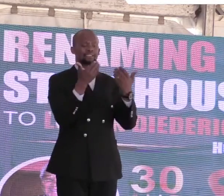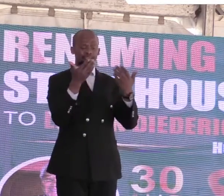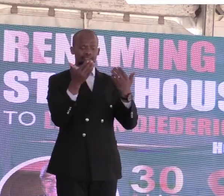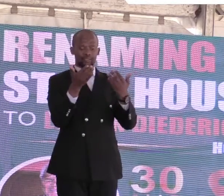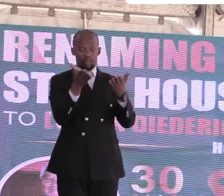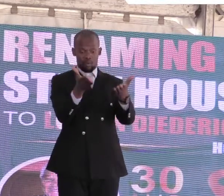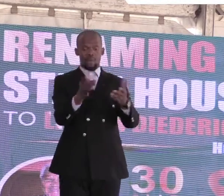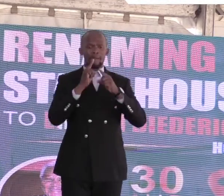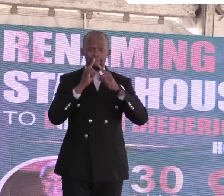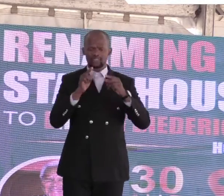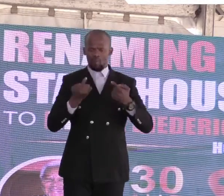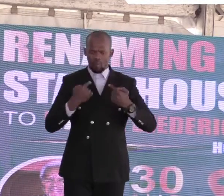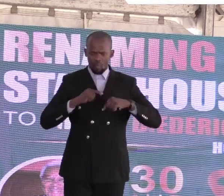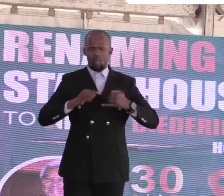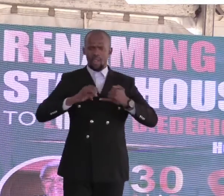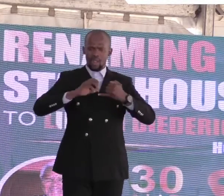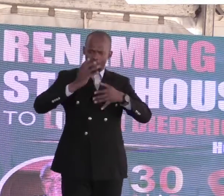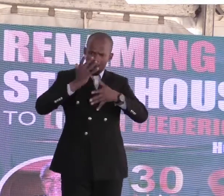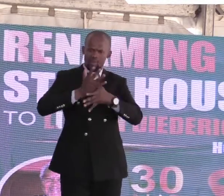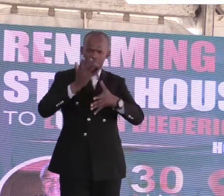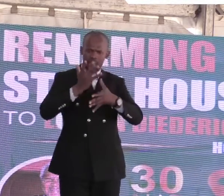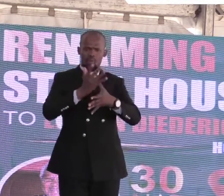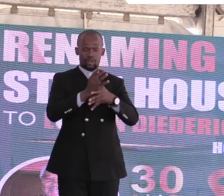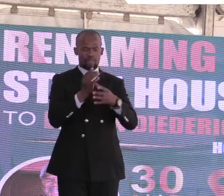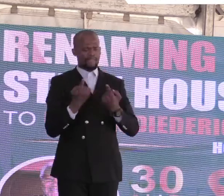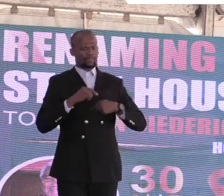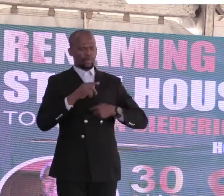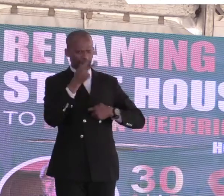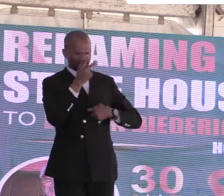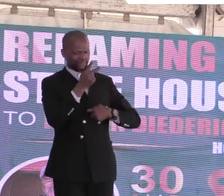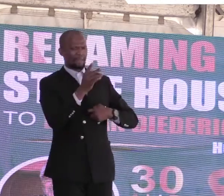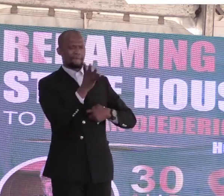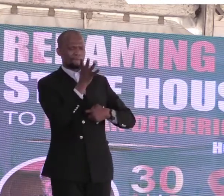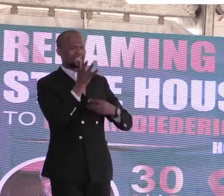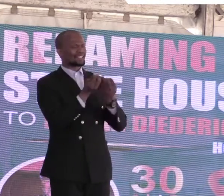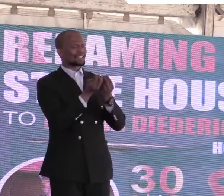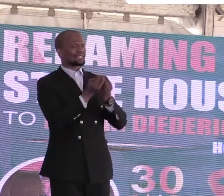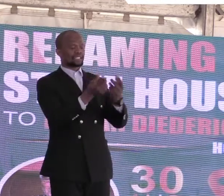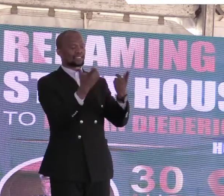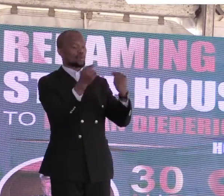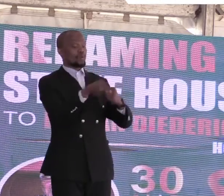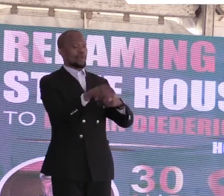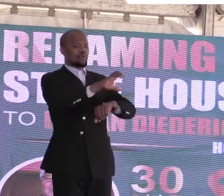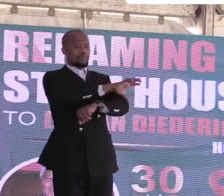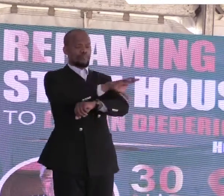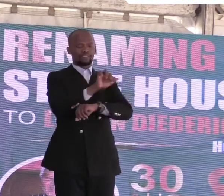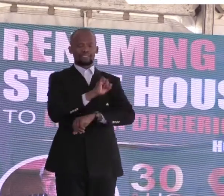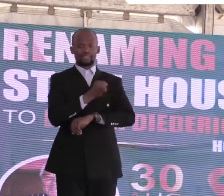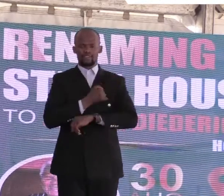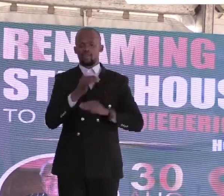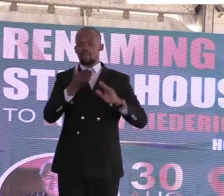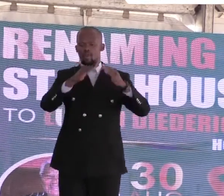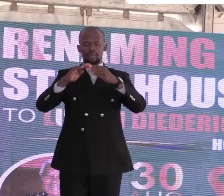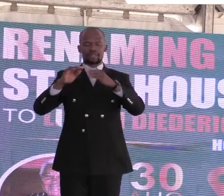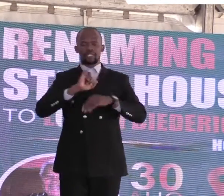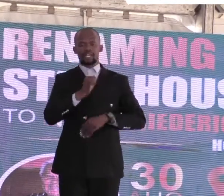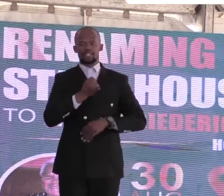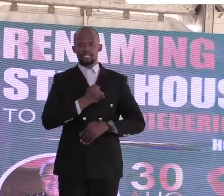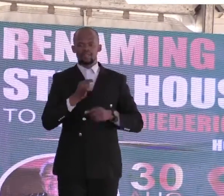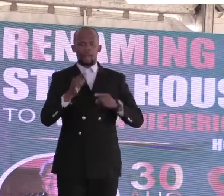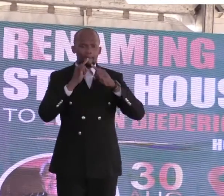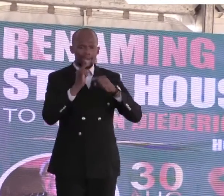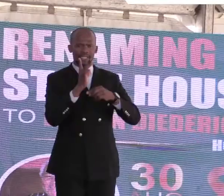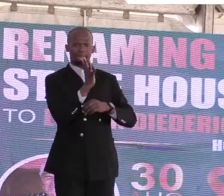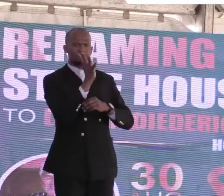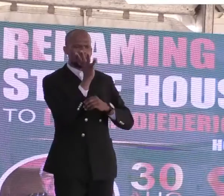experienced. Also, we're seeing a lot that is being done in our province and our communities, but a